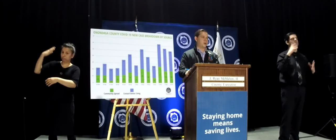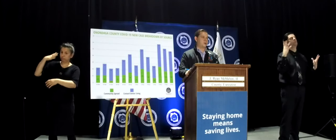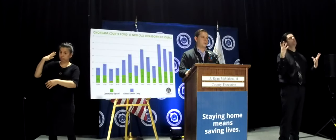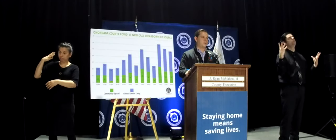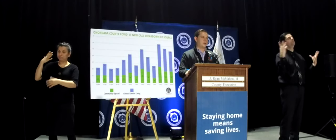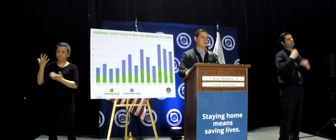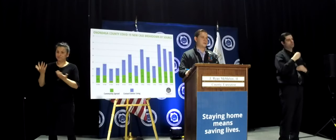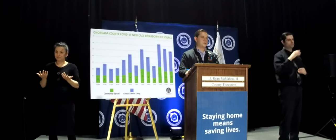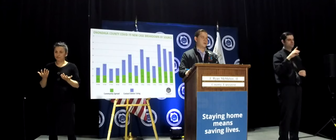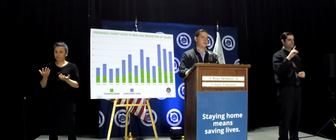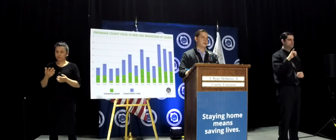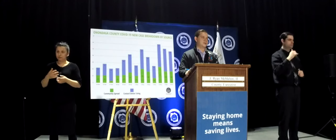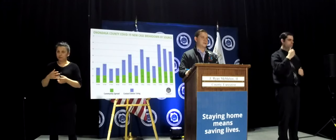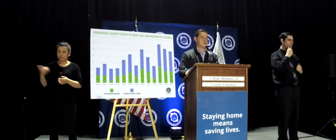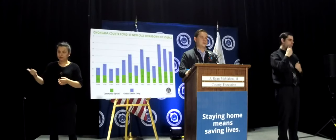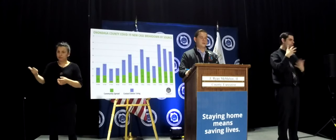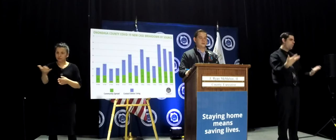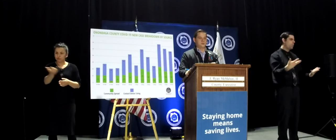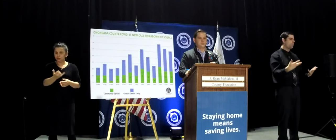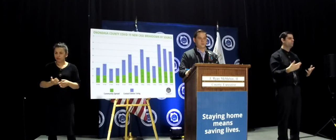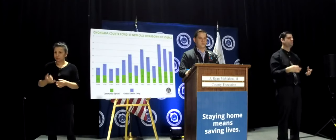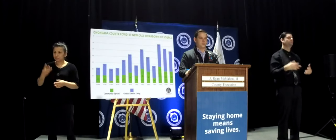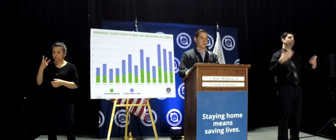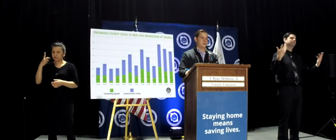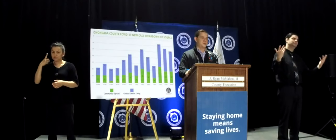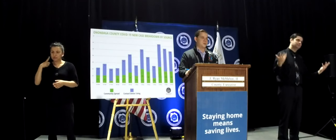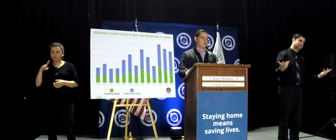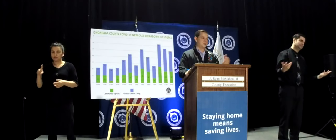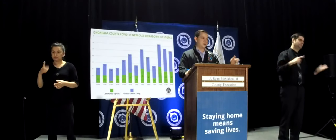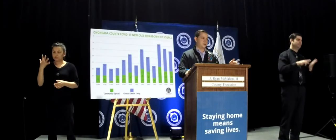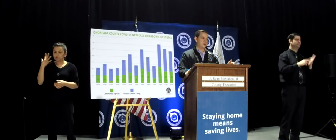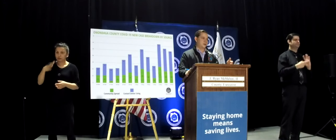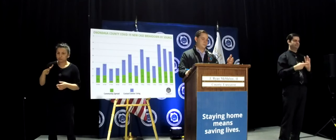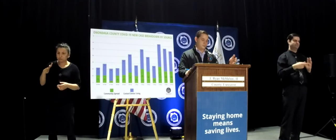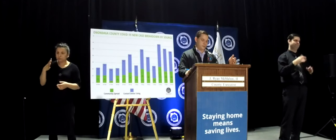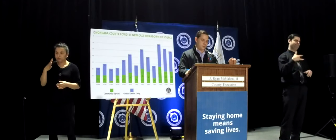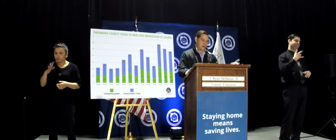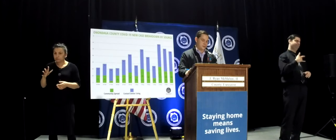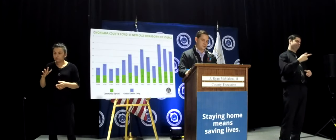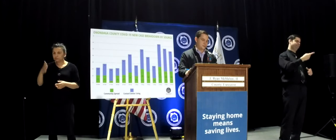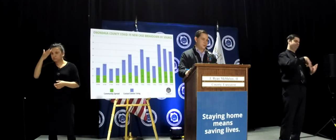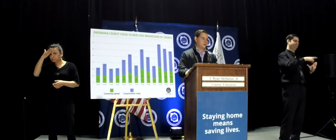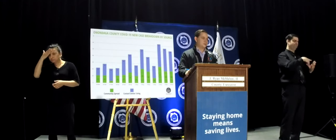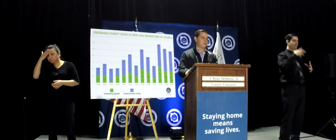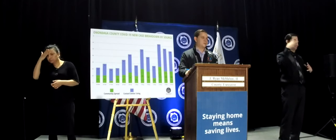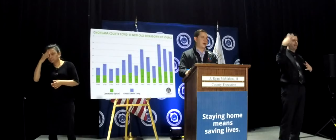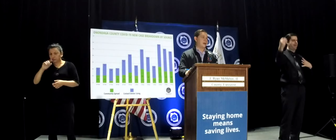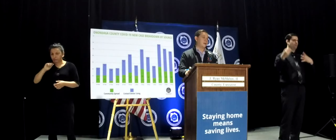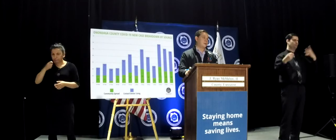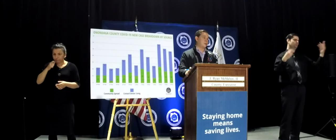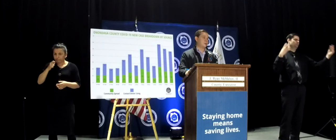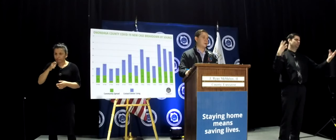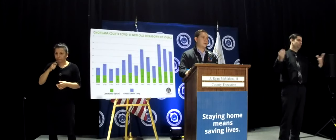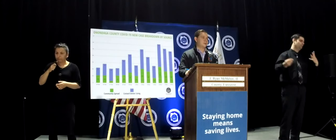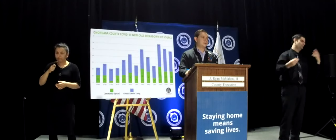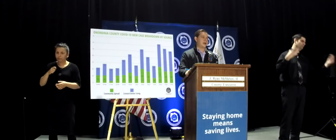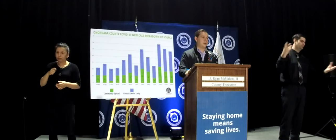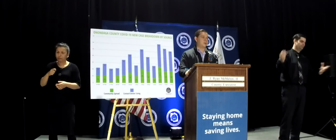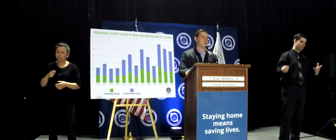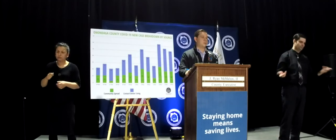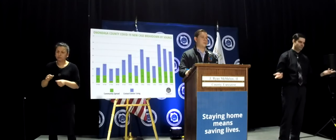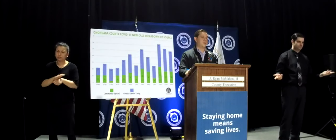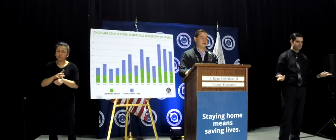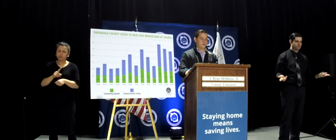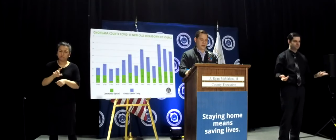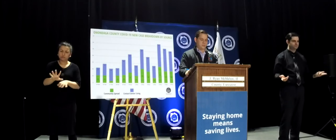incubation period with the virus. You go get tested. 24, 36 hours later, you get it. You're positive. Today's Friday, so the